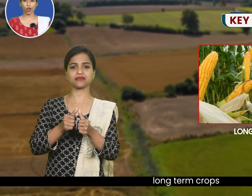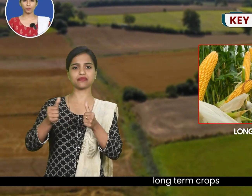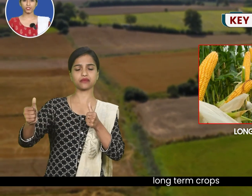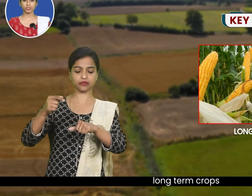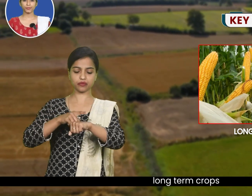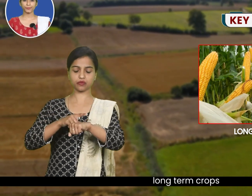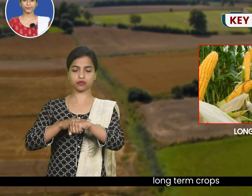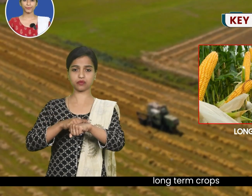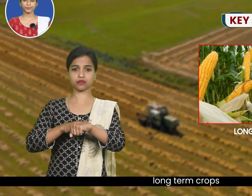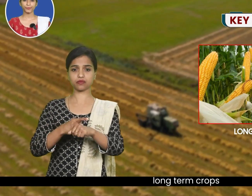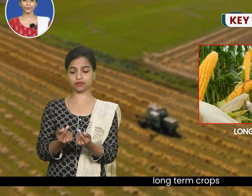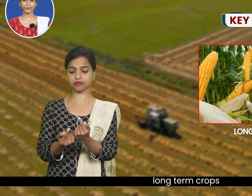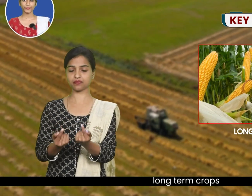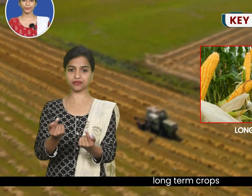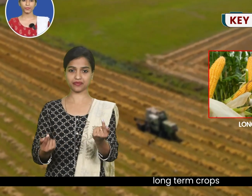long-term crops,